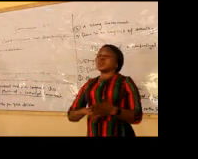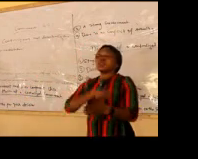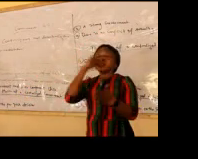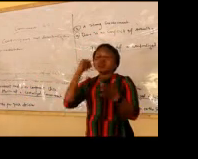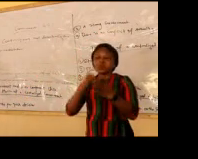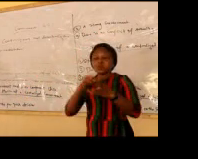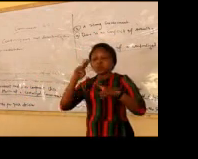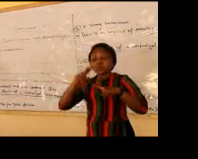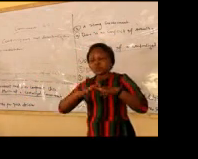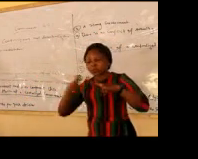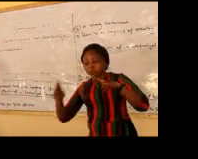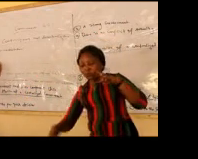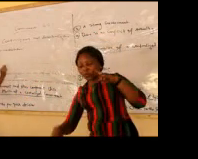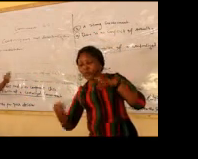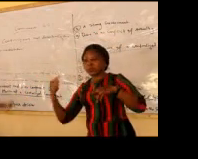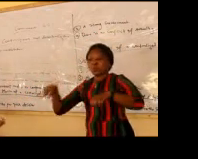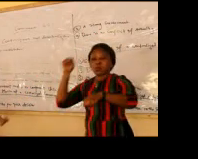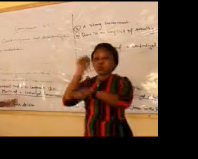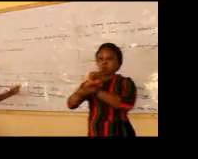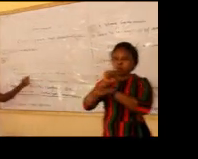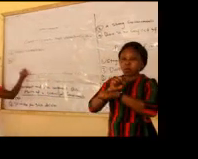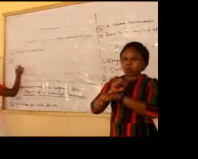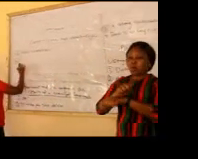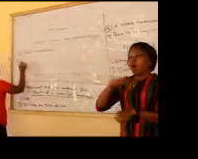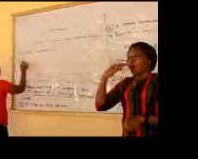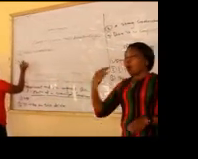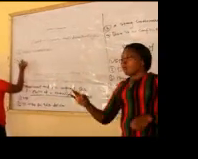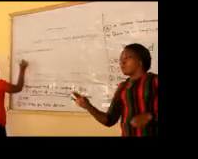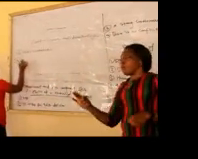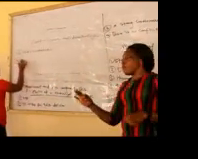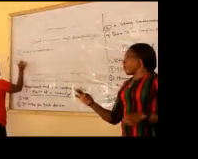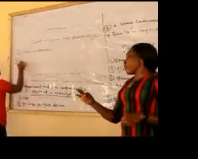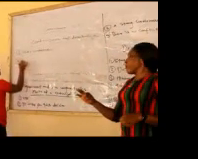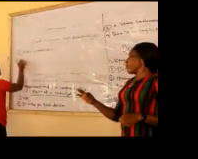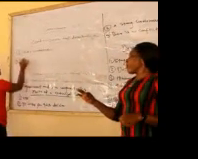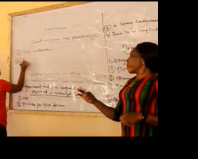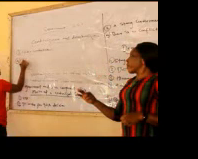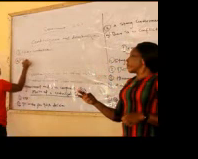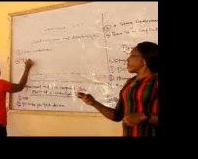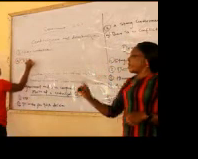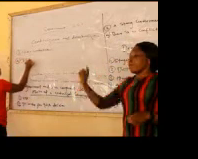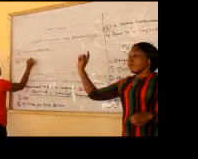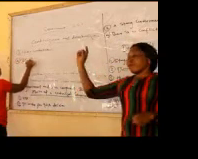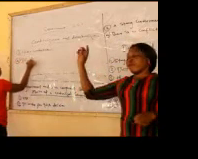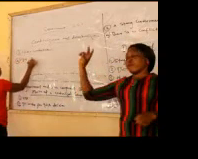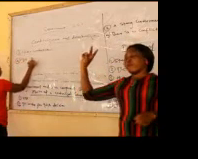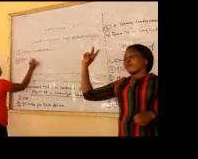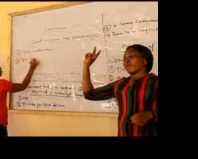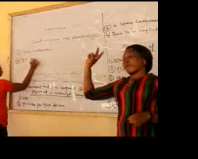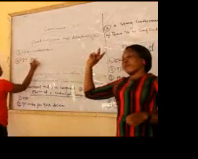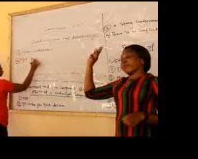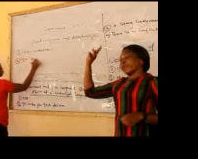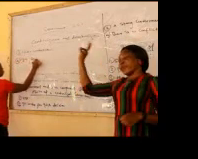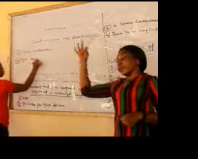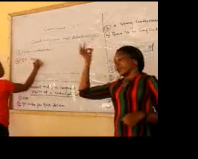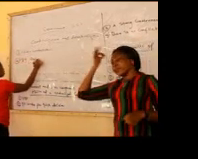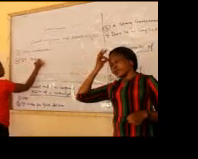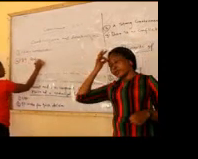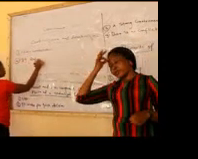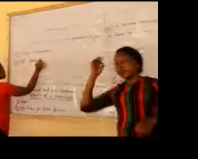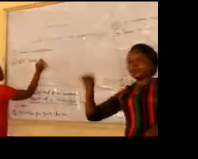government. We're talking about the merits of what? A decentralized administration. It reduces